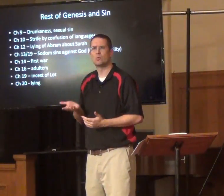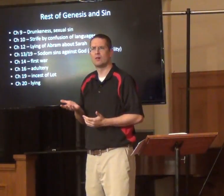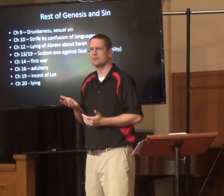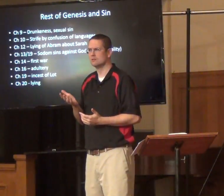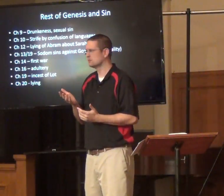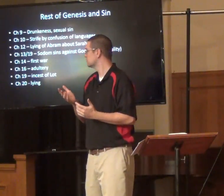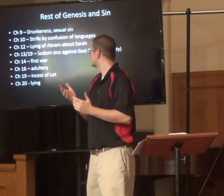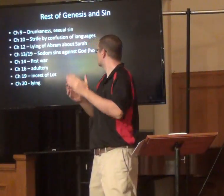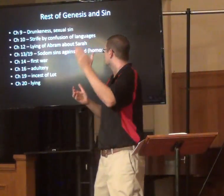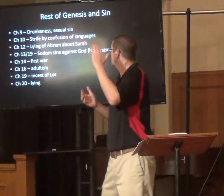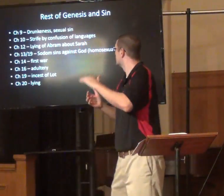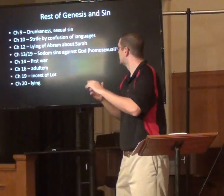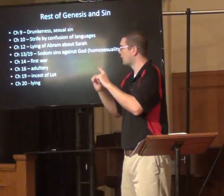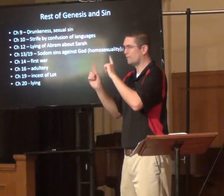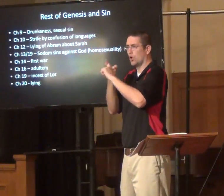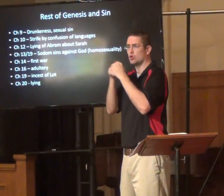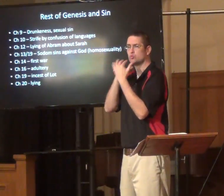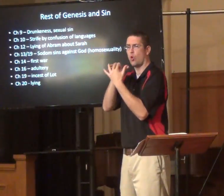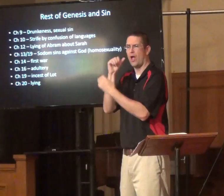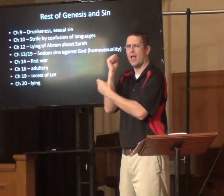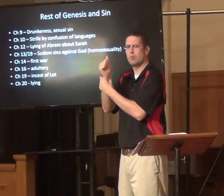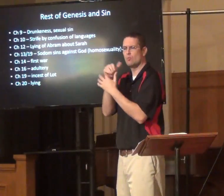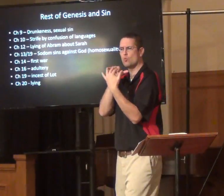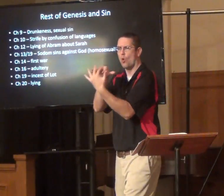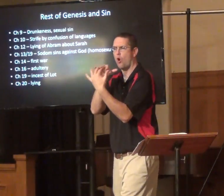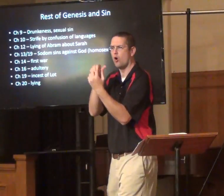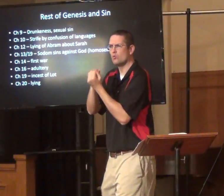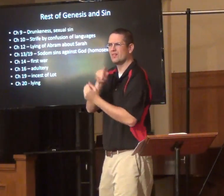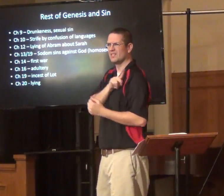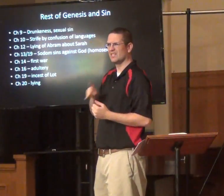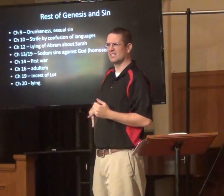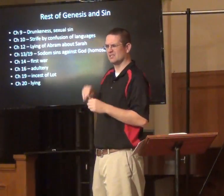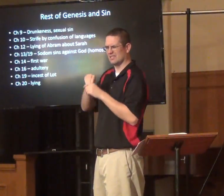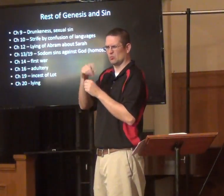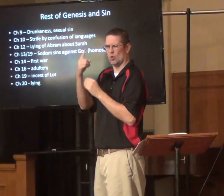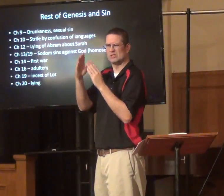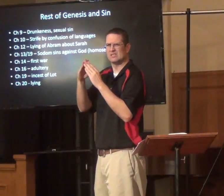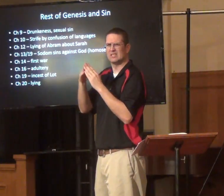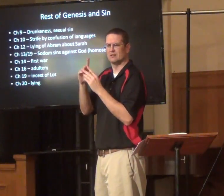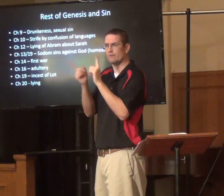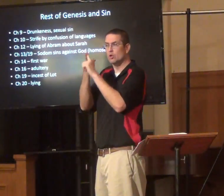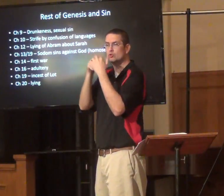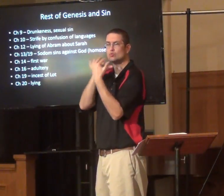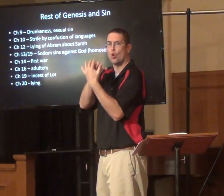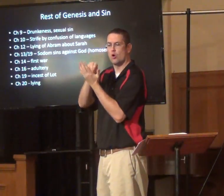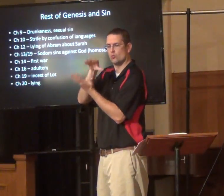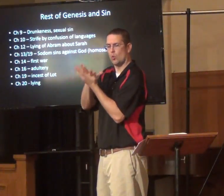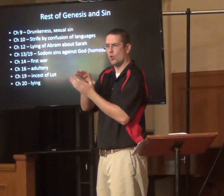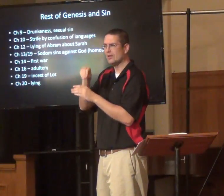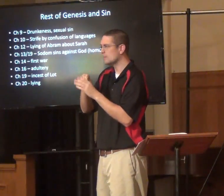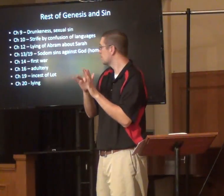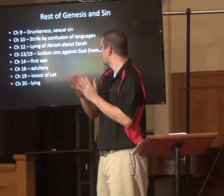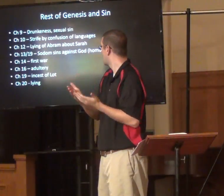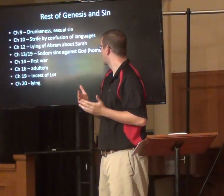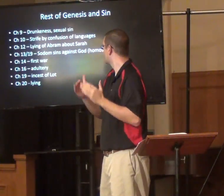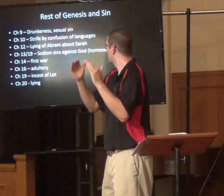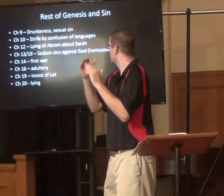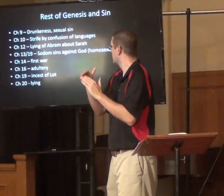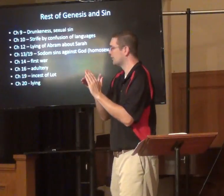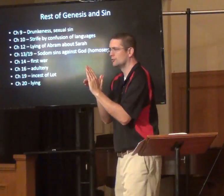19, you find out it was homosexuality. There was the first war in chapter 14. It was the first war